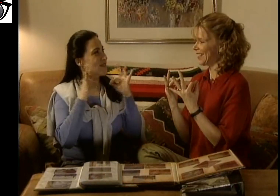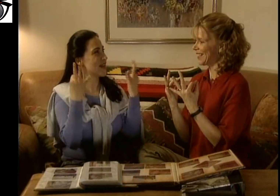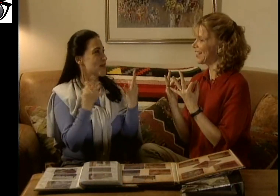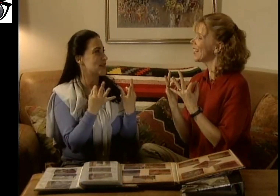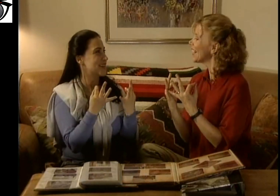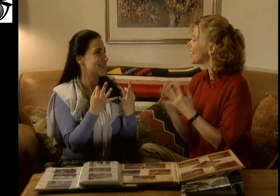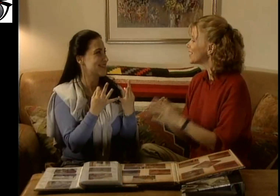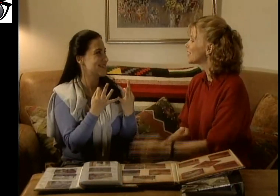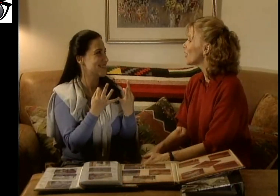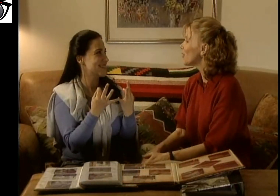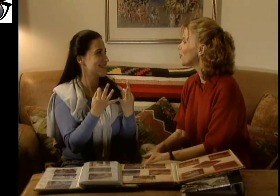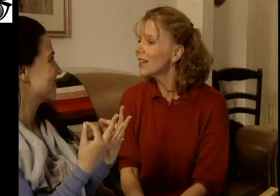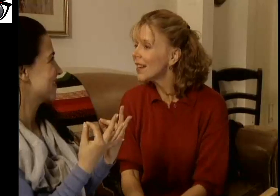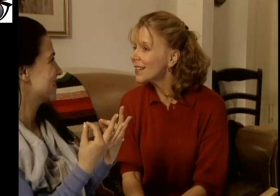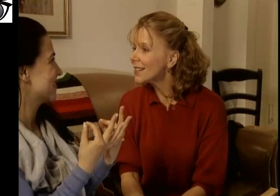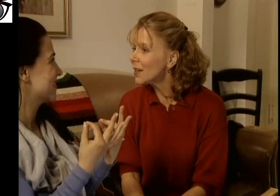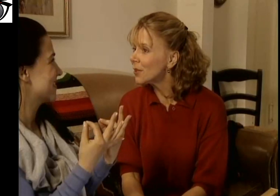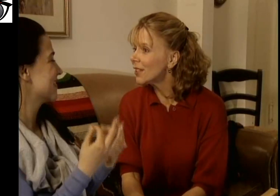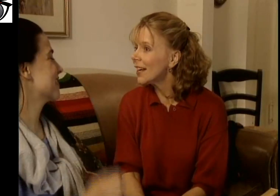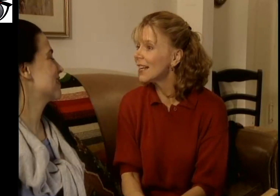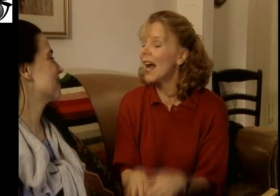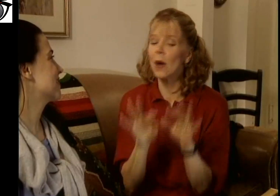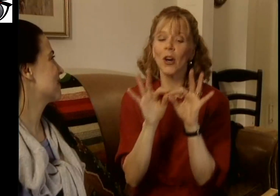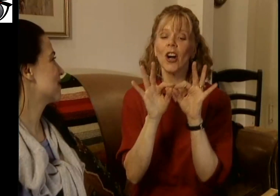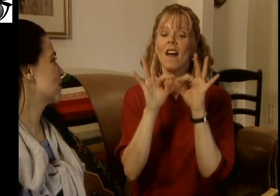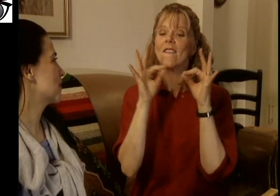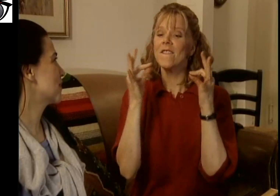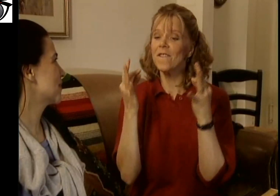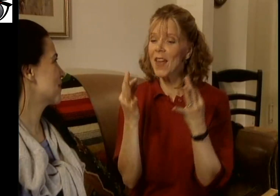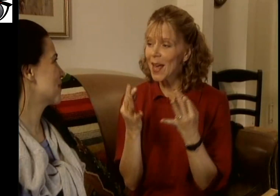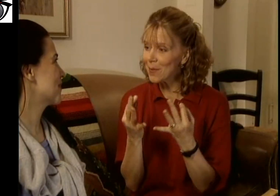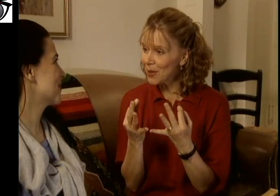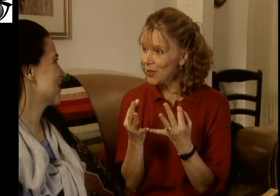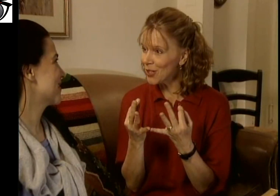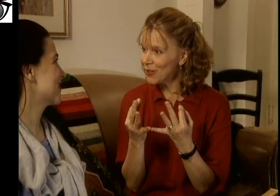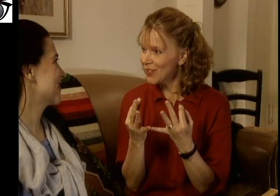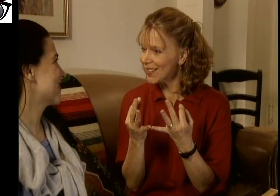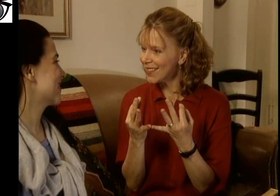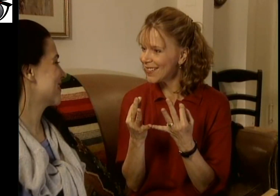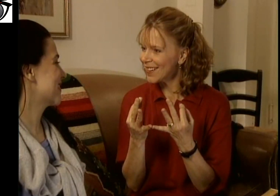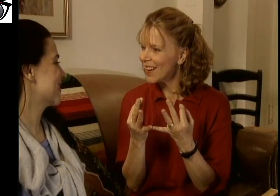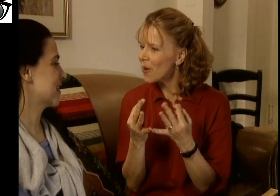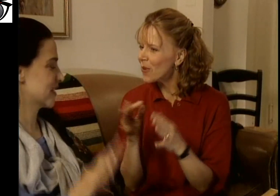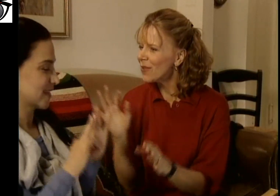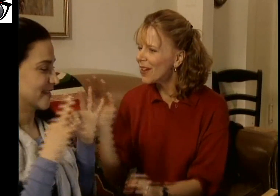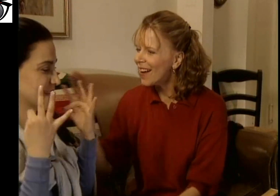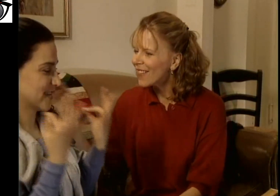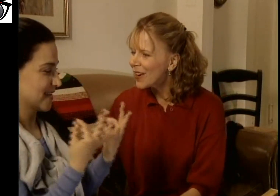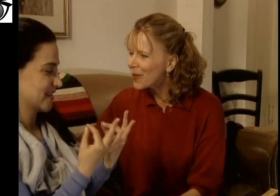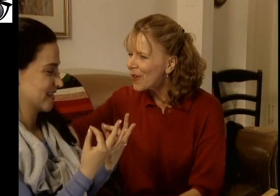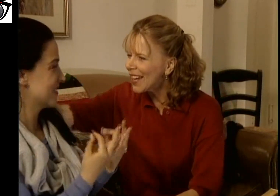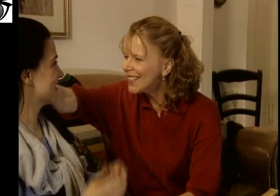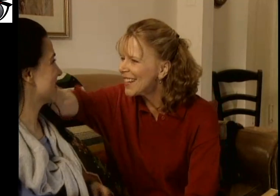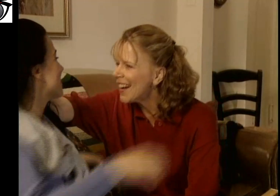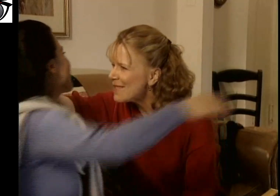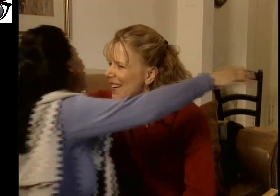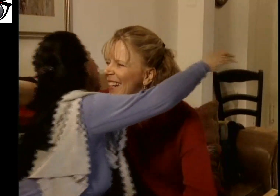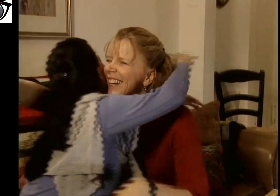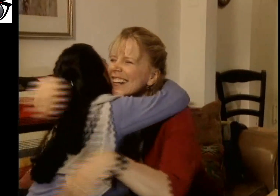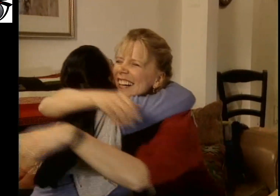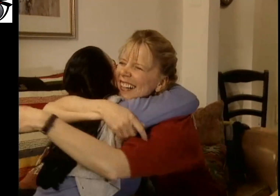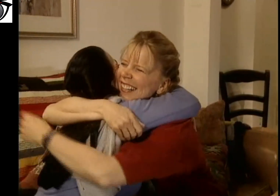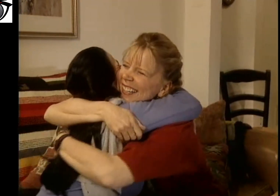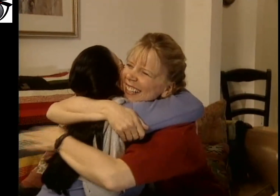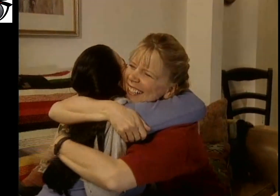Yeah. So, next summer at our family reunion, we will have a great